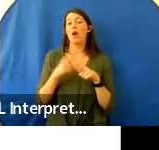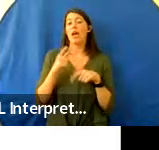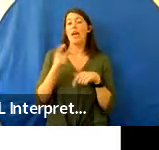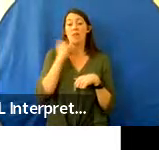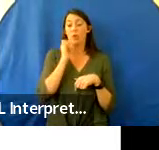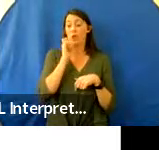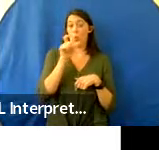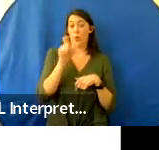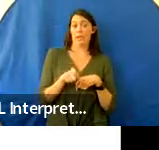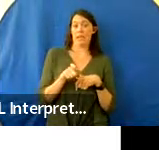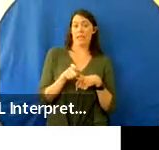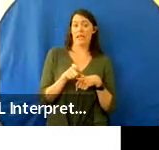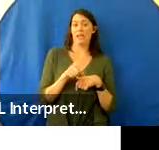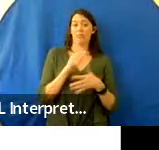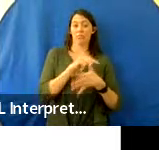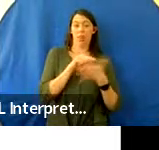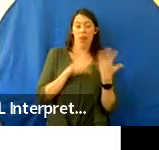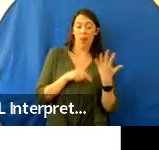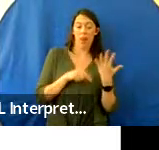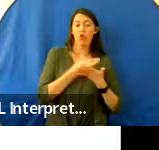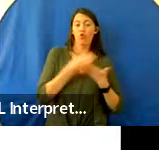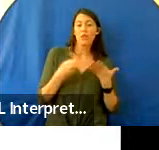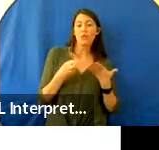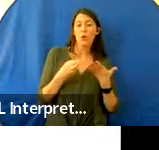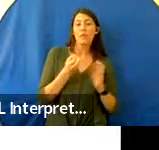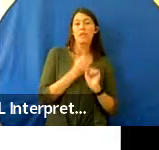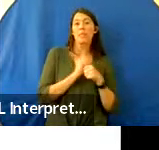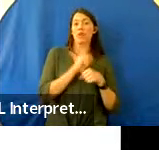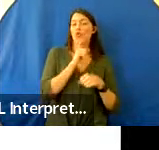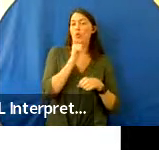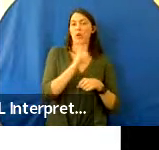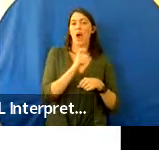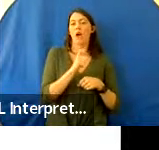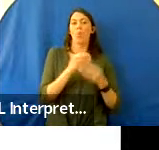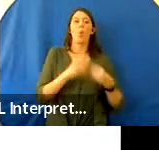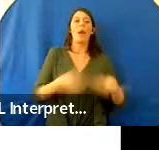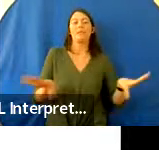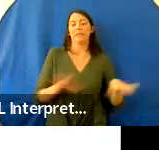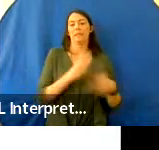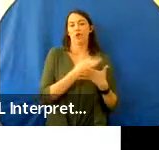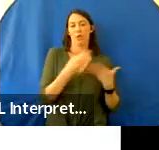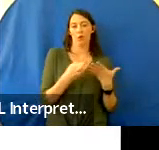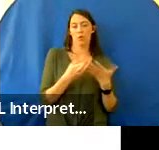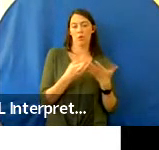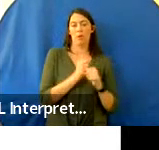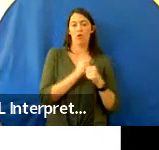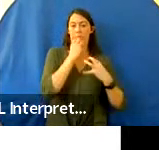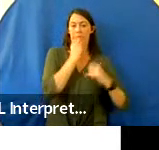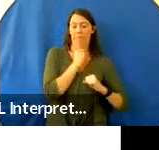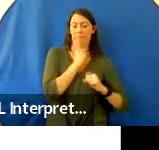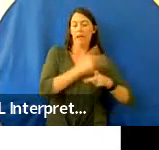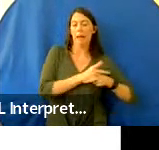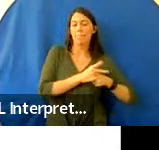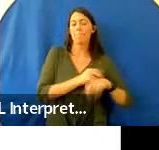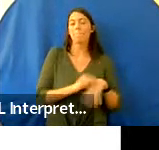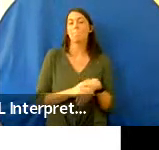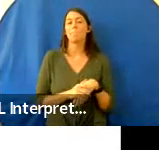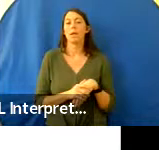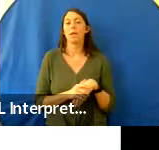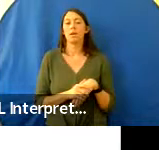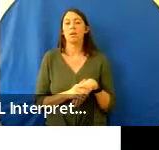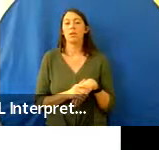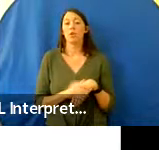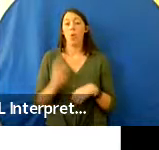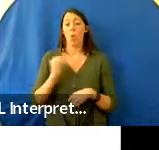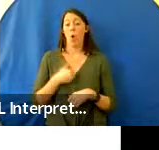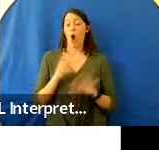so that we can dial them up when they are. And I think all of us, our families, our institutions, we're all going to need to